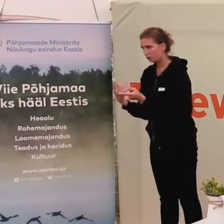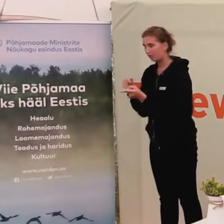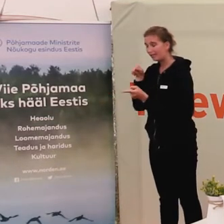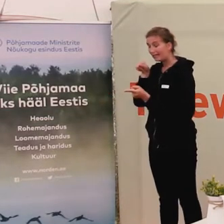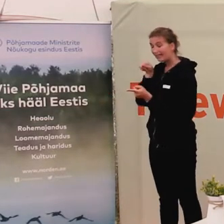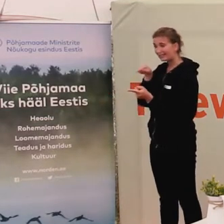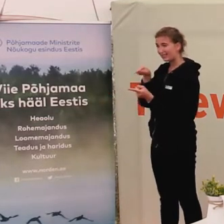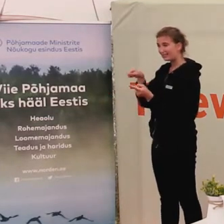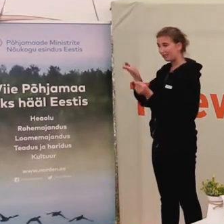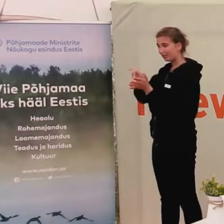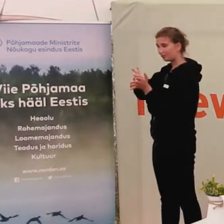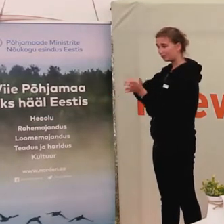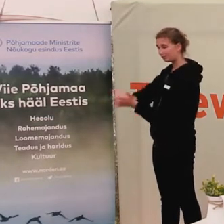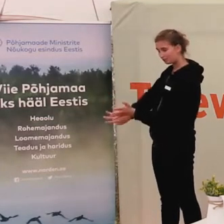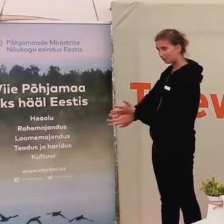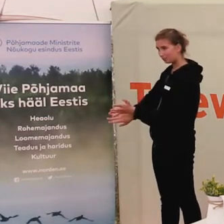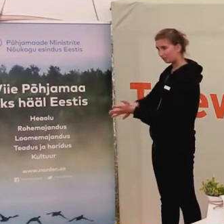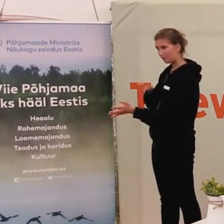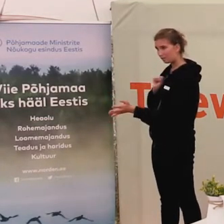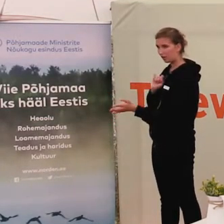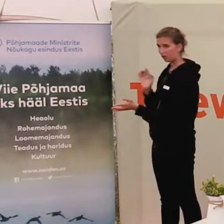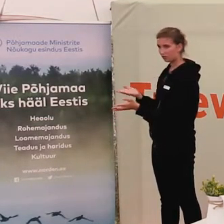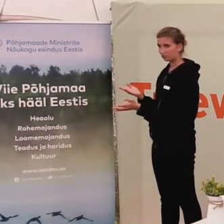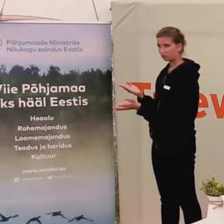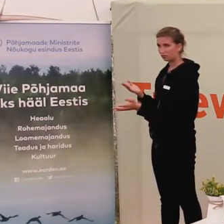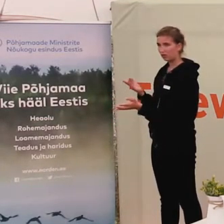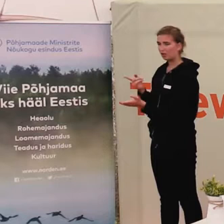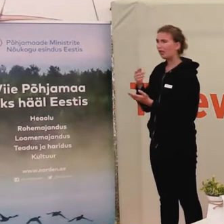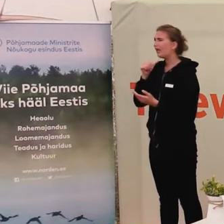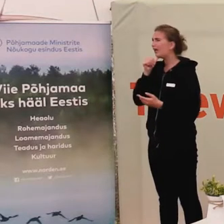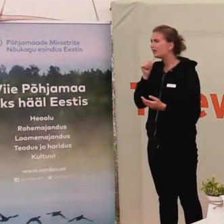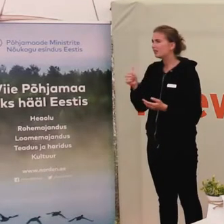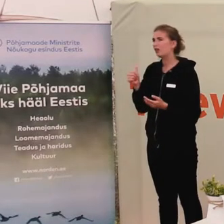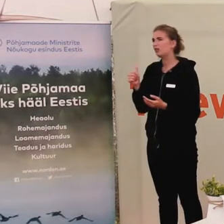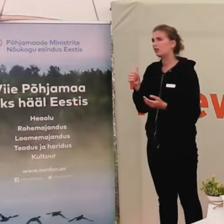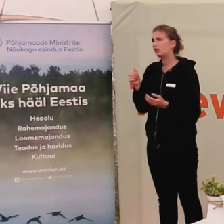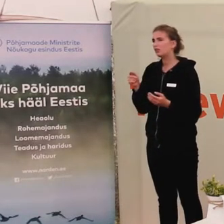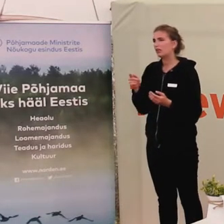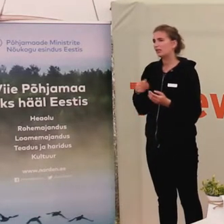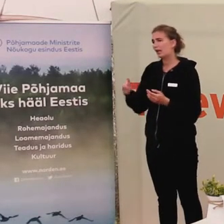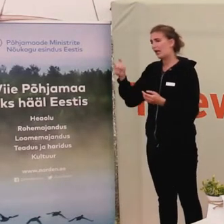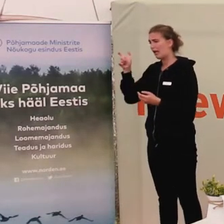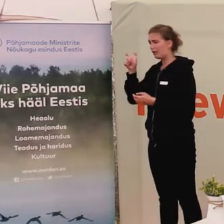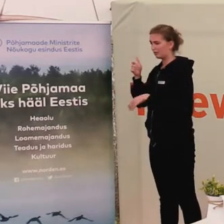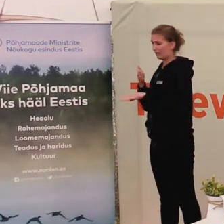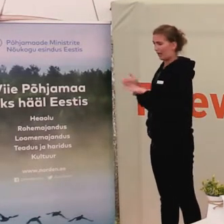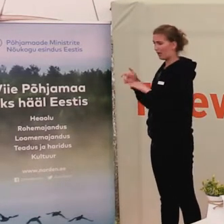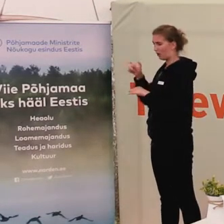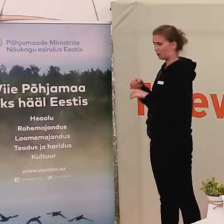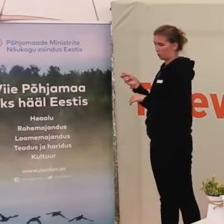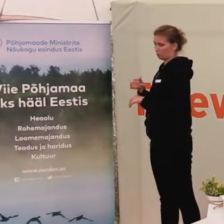the subsidies and the public funding from that sector. We cannot really ban the private investors to go there, but at least we